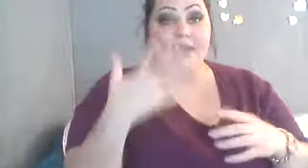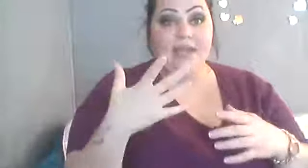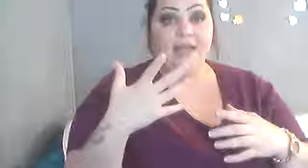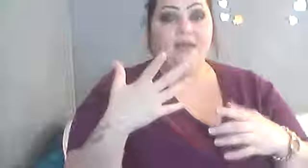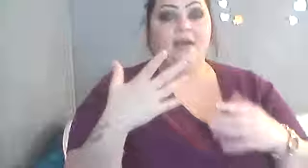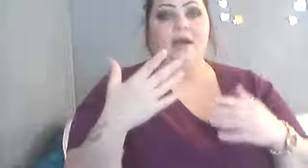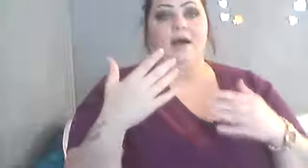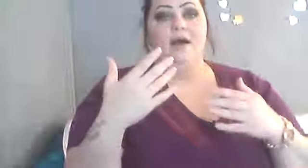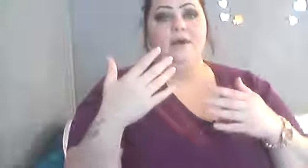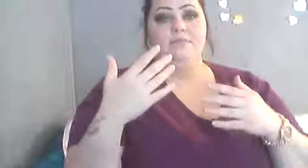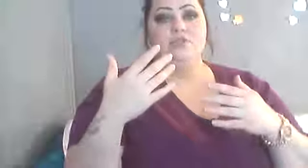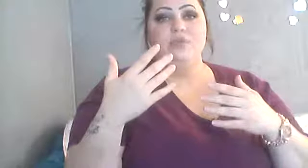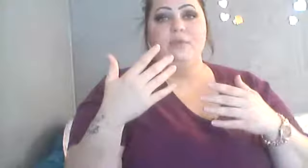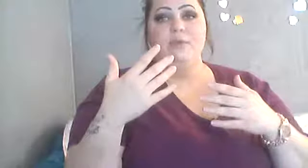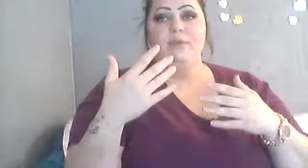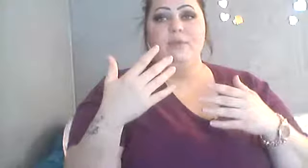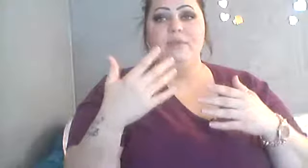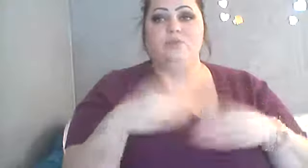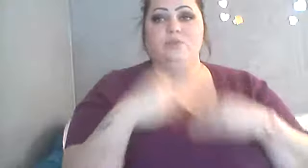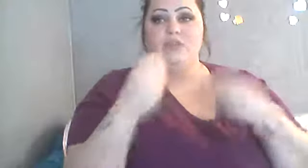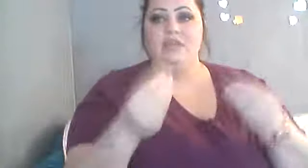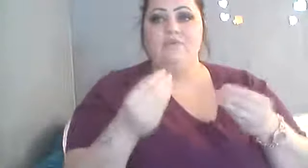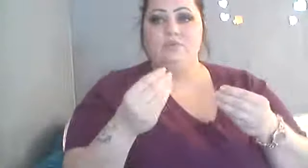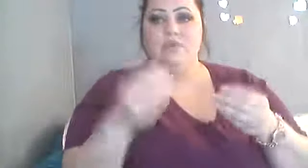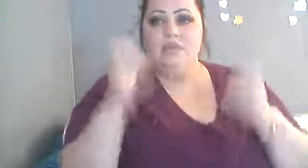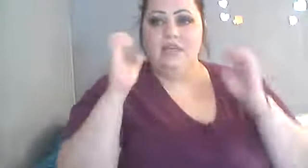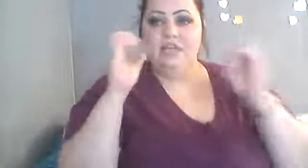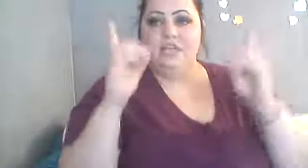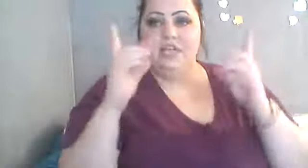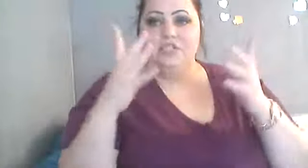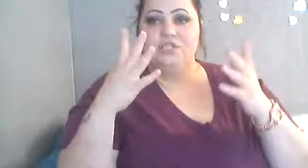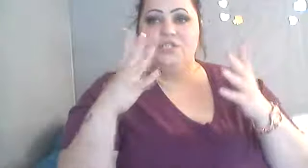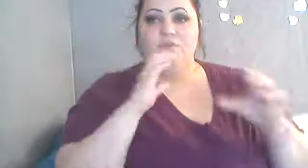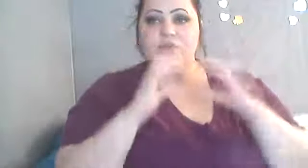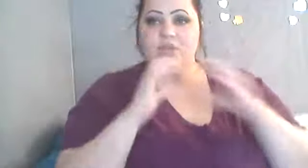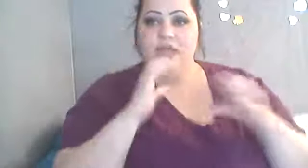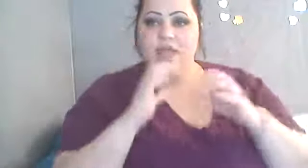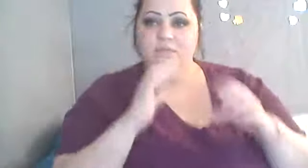day. So that way we can make sure we give you the education to communicate.